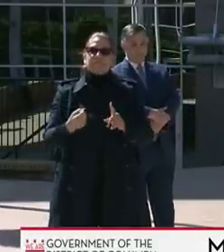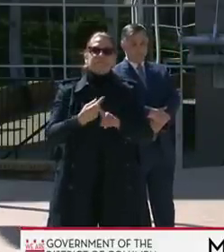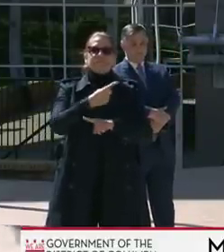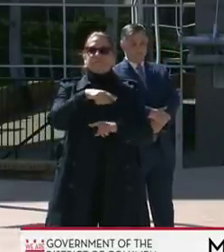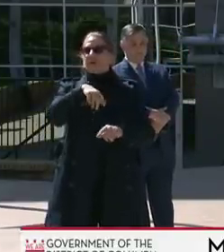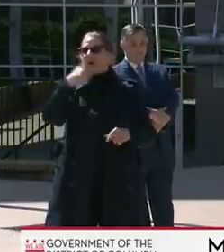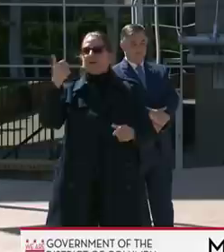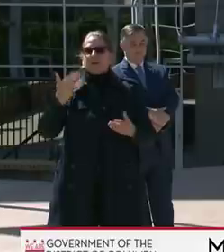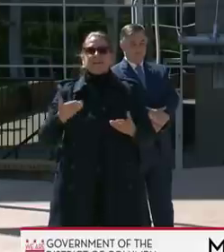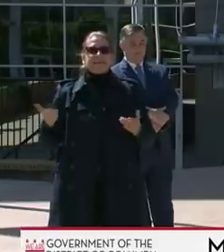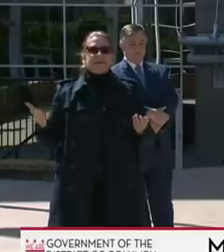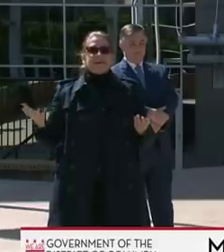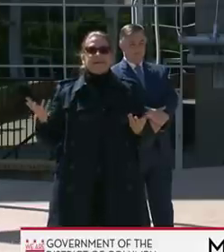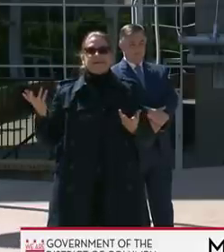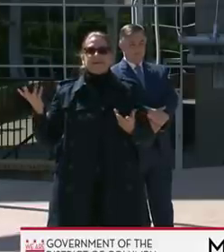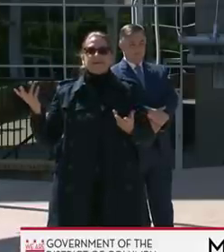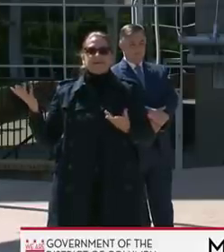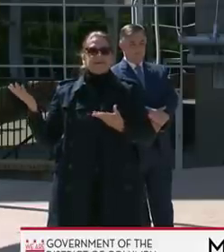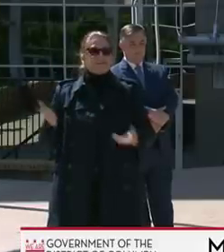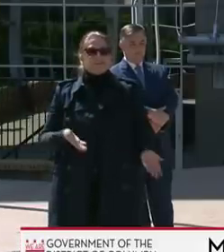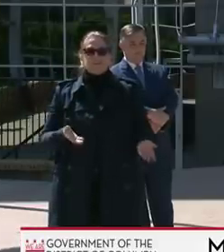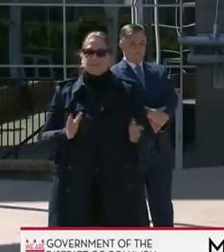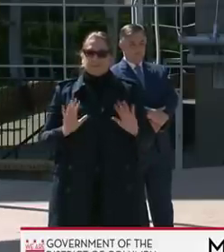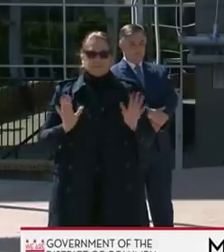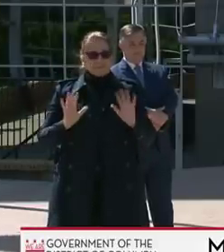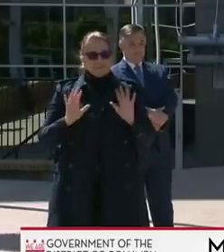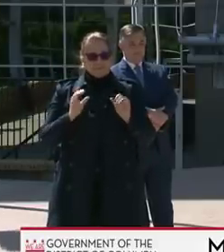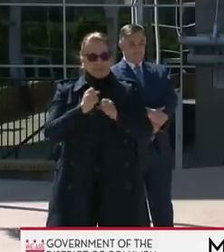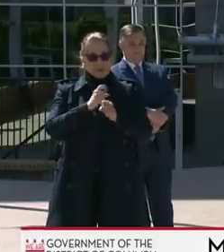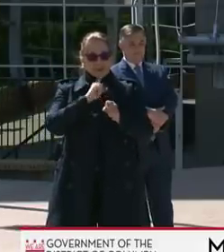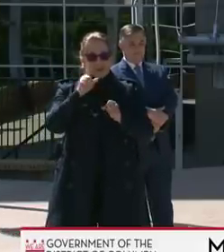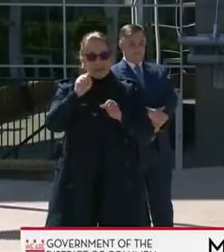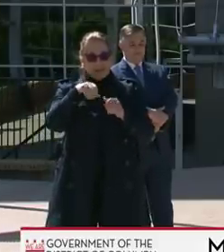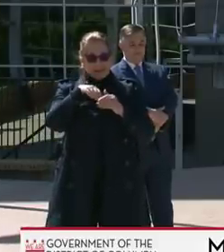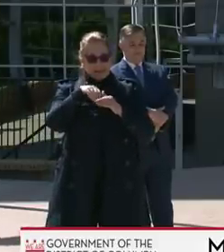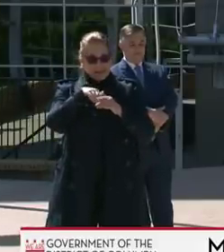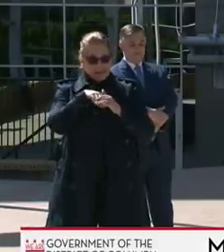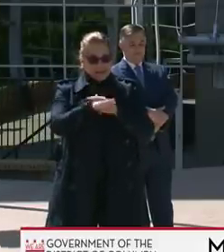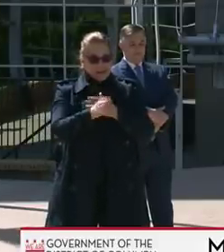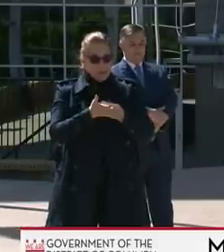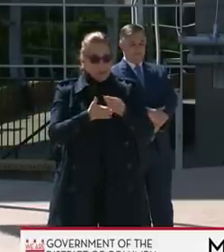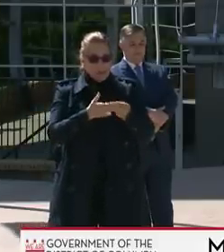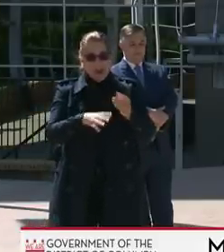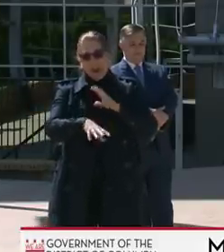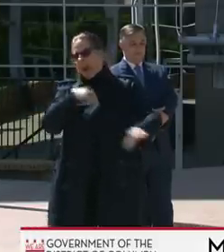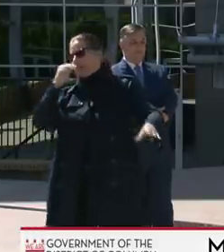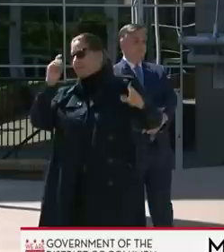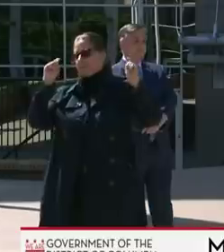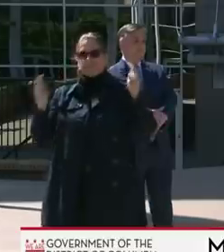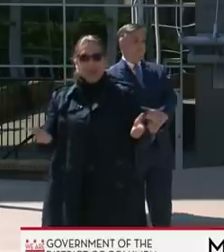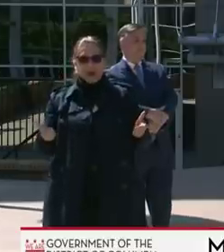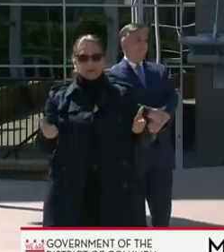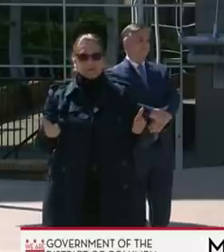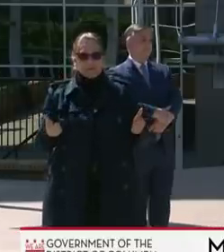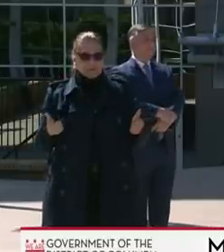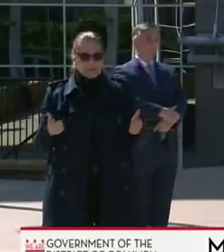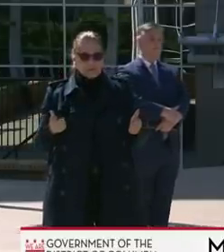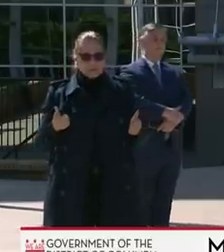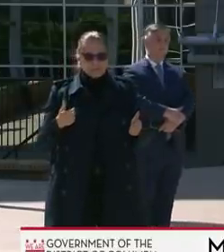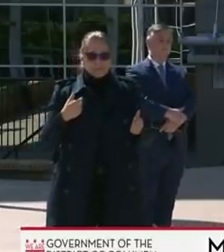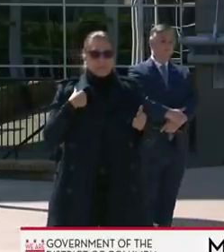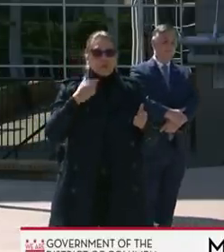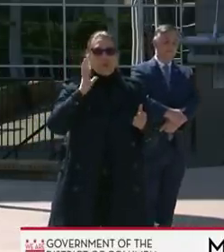that people can get in and out of the market. We will add to that an enforcement component where we have a